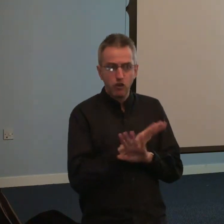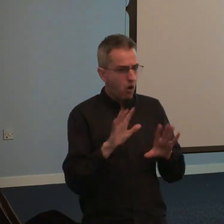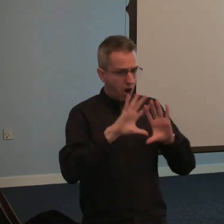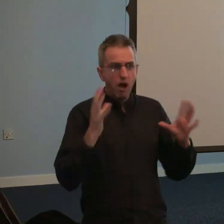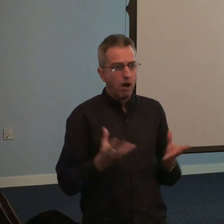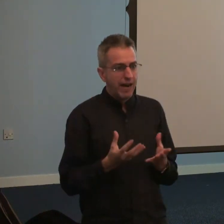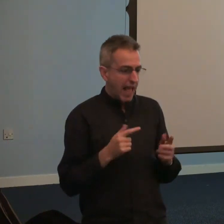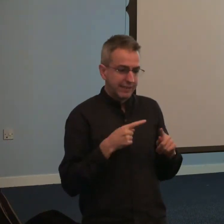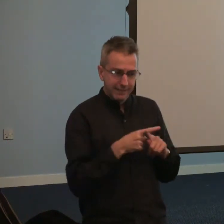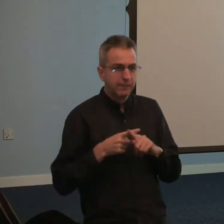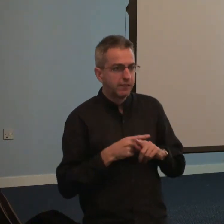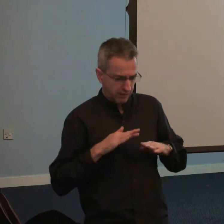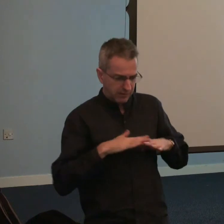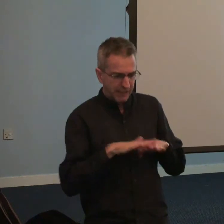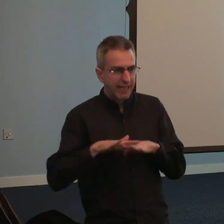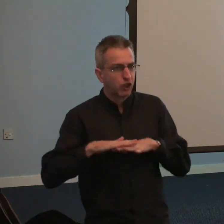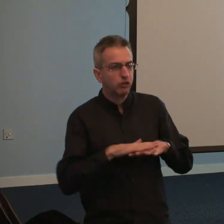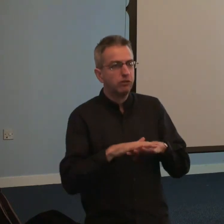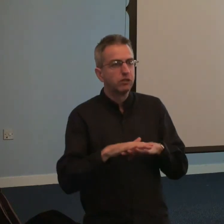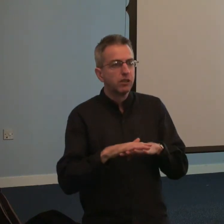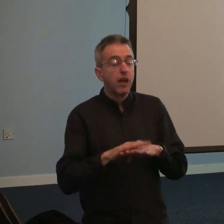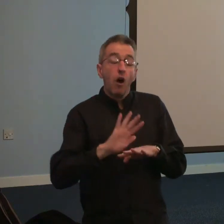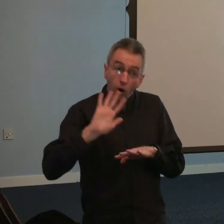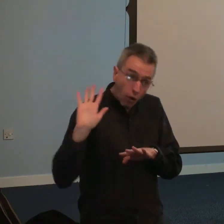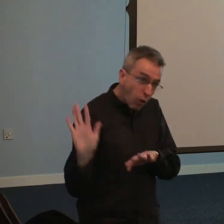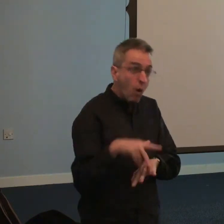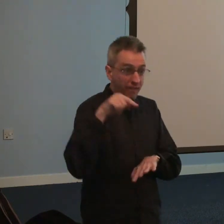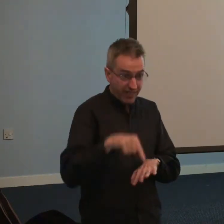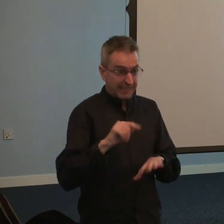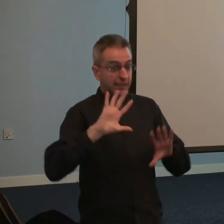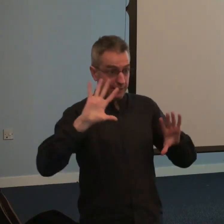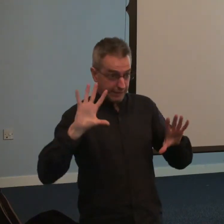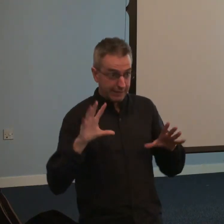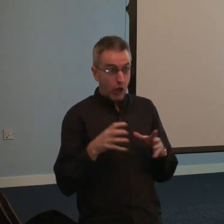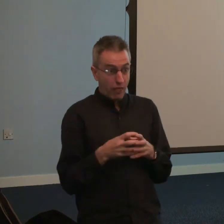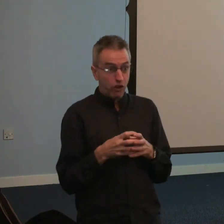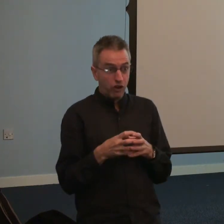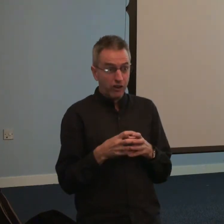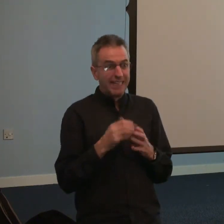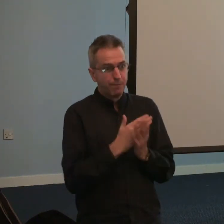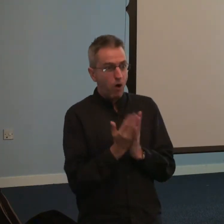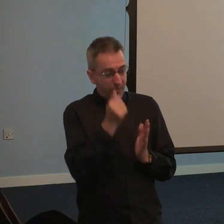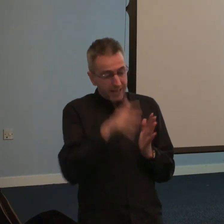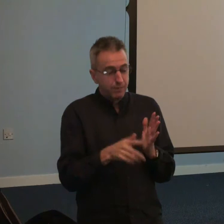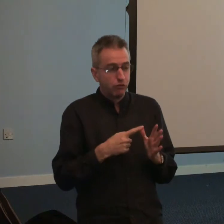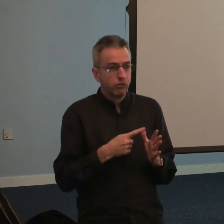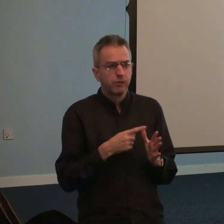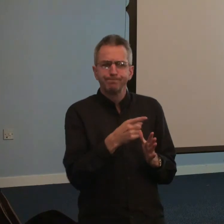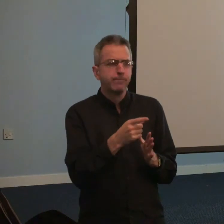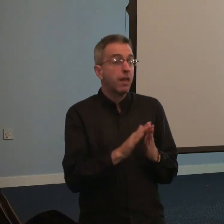the community not as one homogenous group, but this intersectionality that I was talking about. And really,